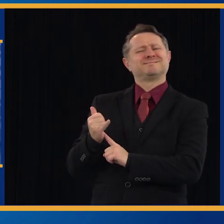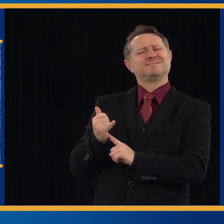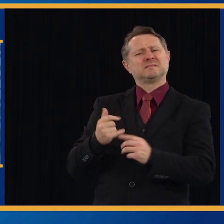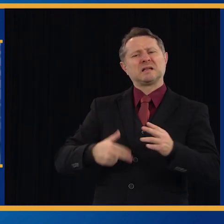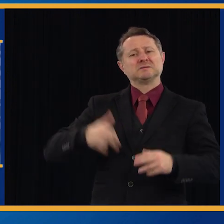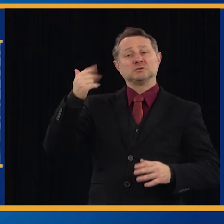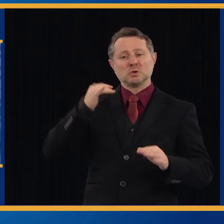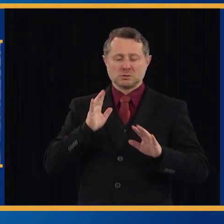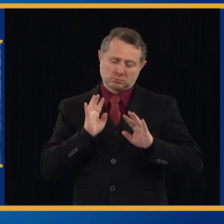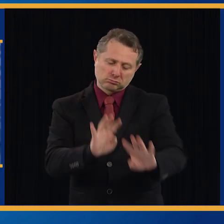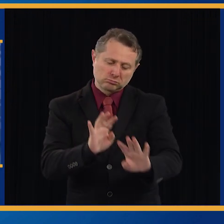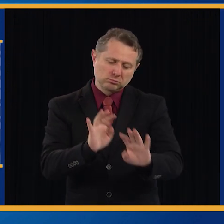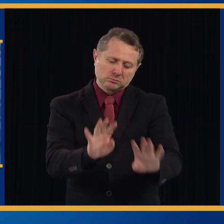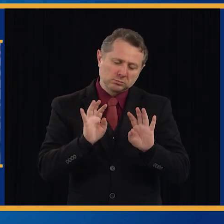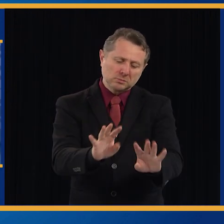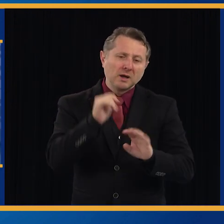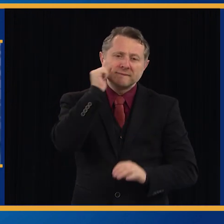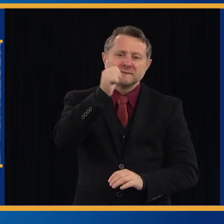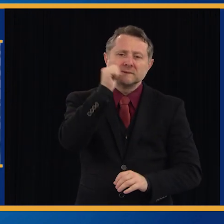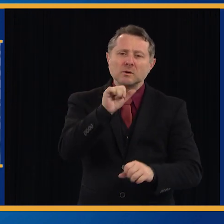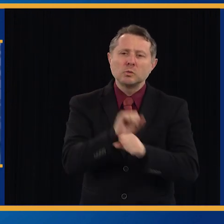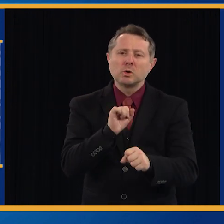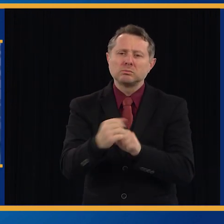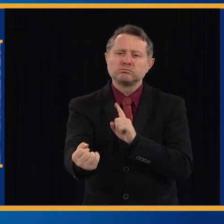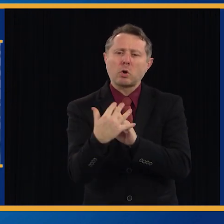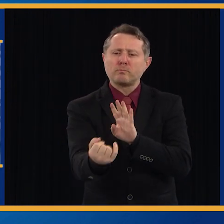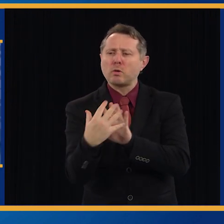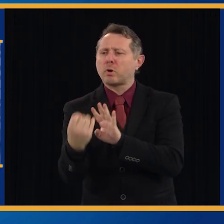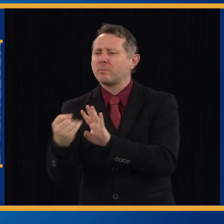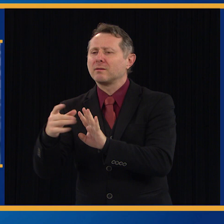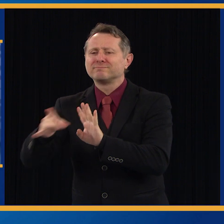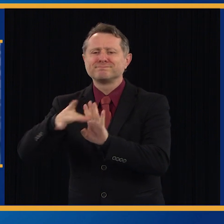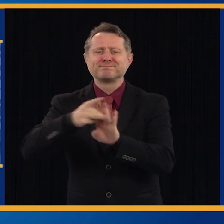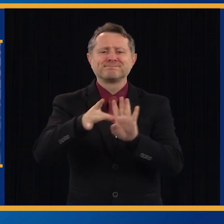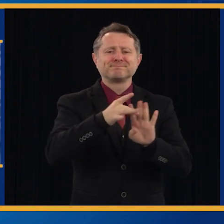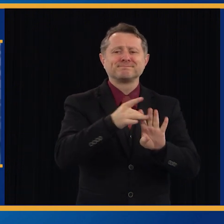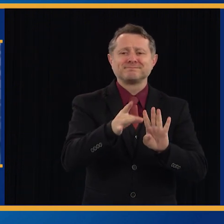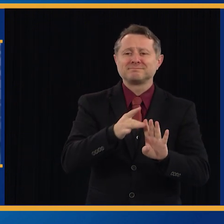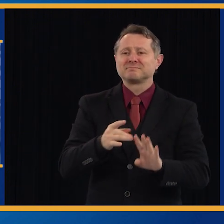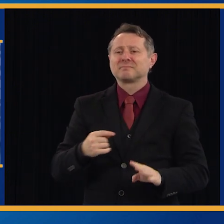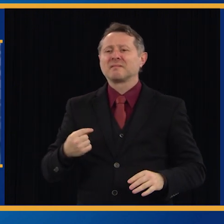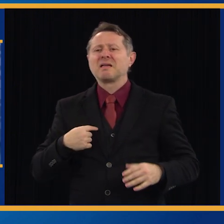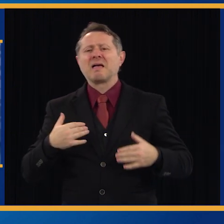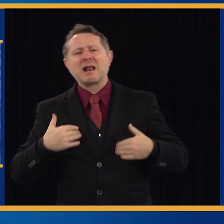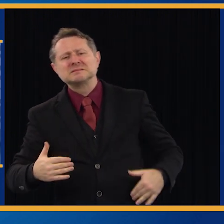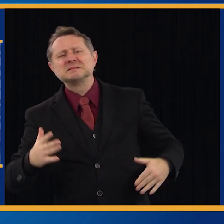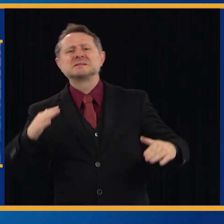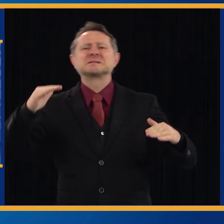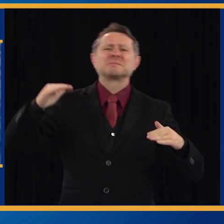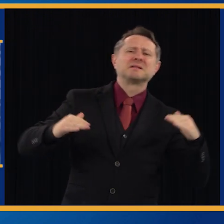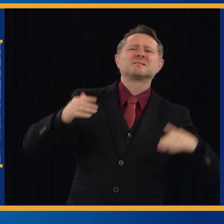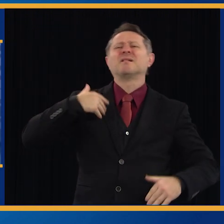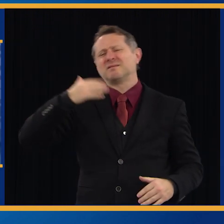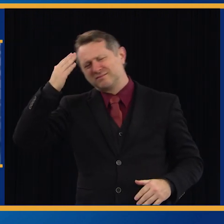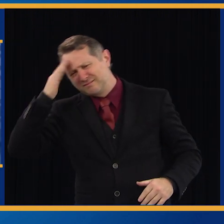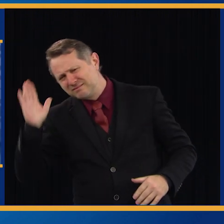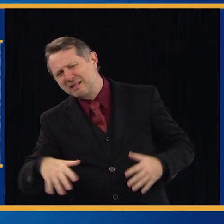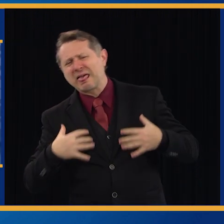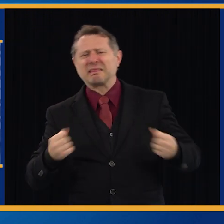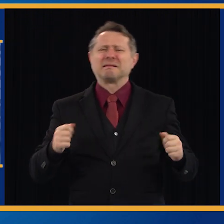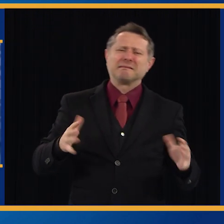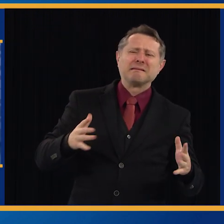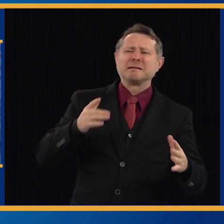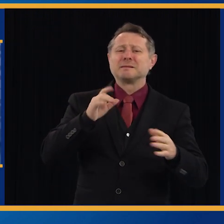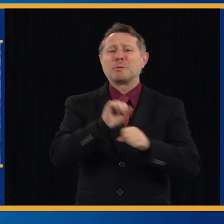exposing themselves. That's why. And you can talk about health disparities, et cetera. But I believe all the studies are going to wind